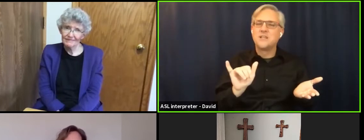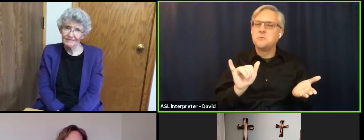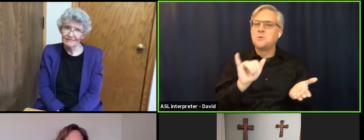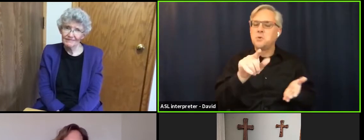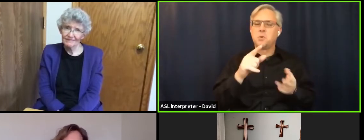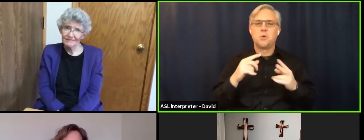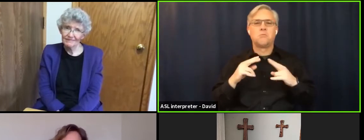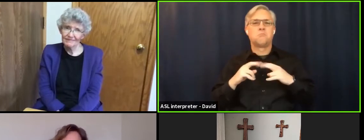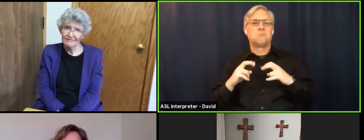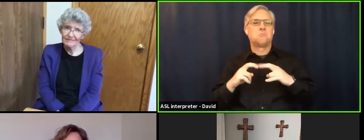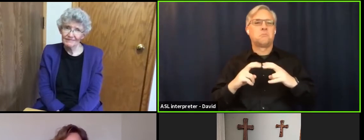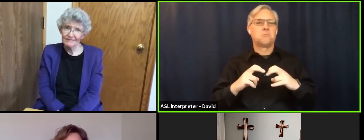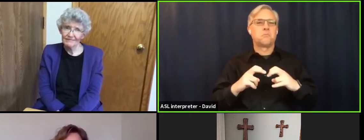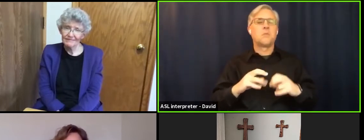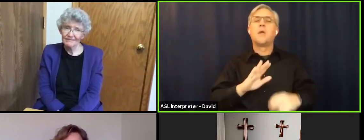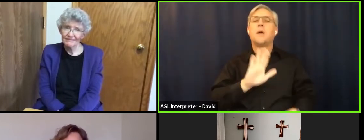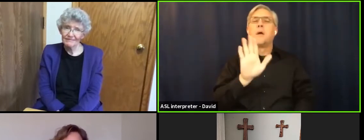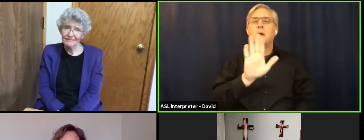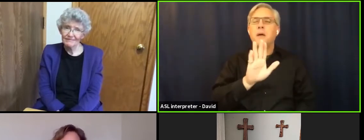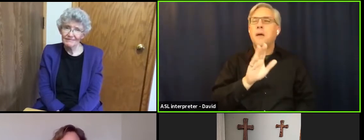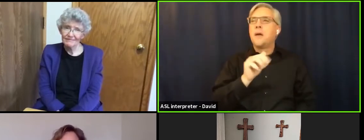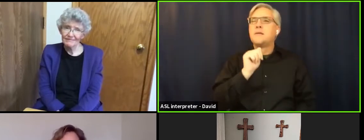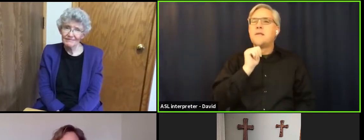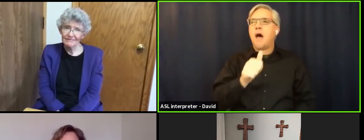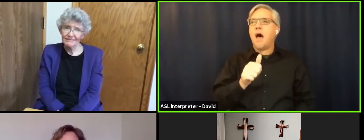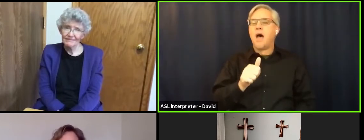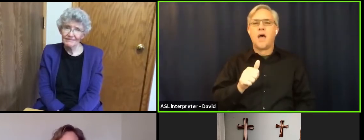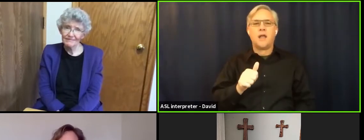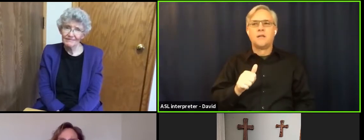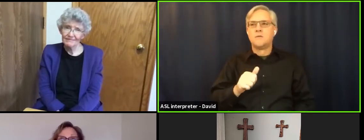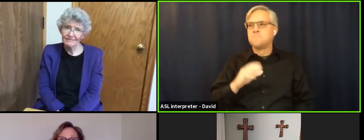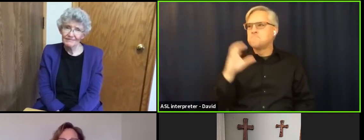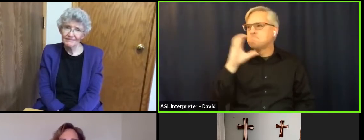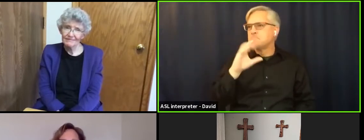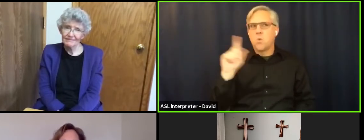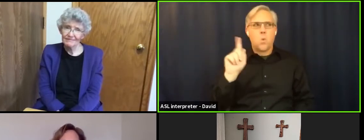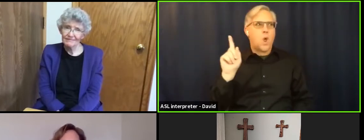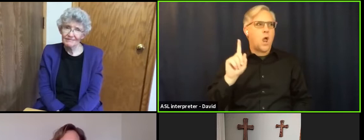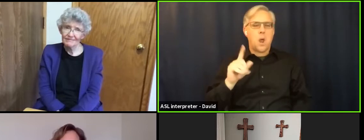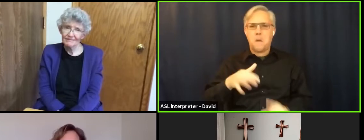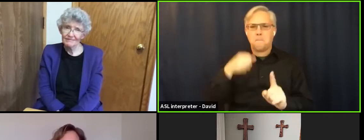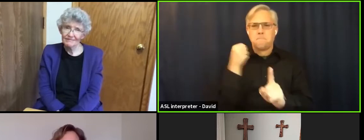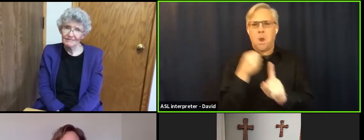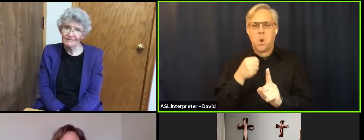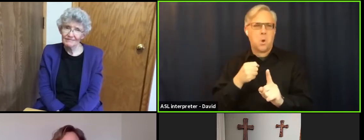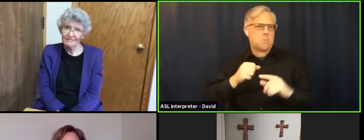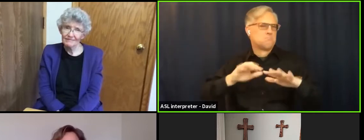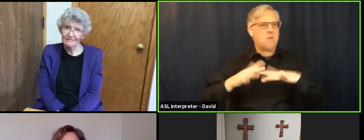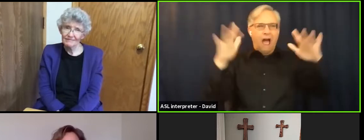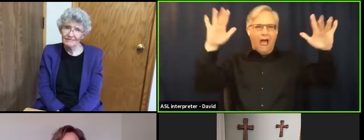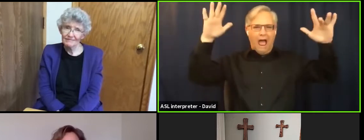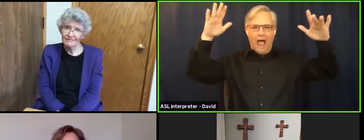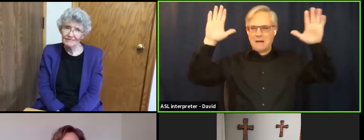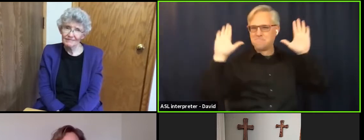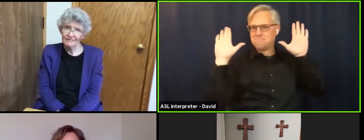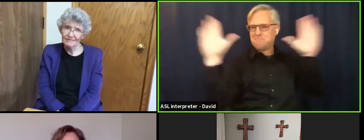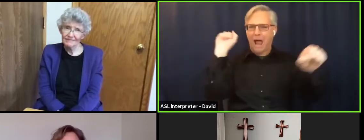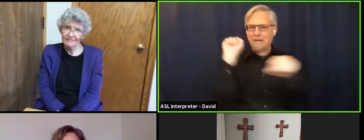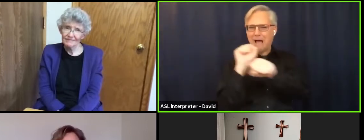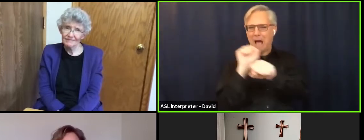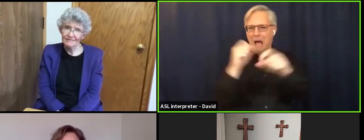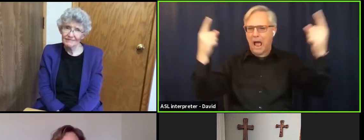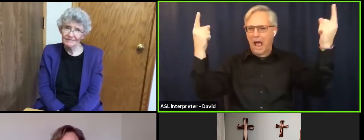And don't look for Jesus in big, amazing, awesome events, but instead look for Jesus